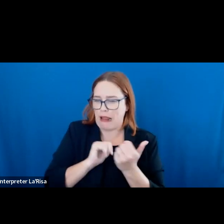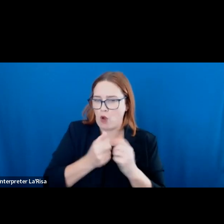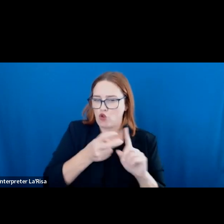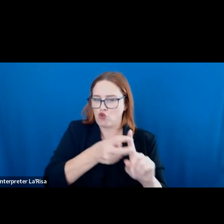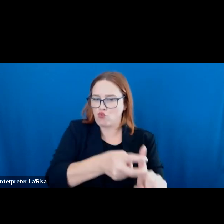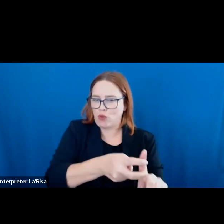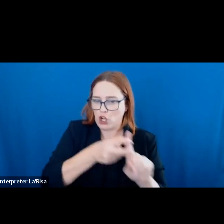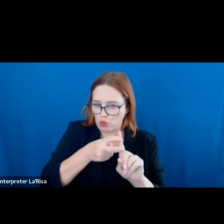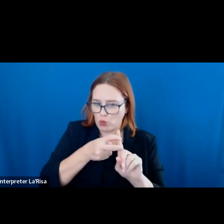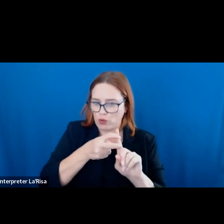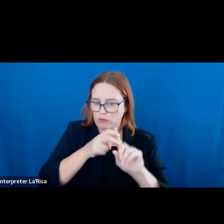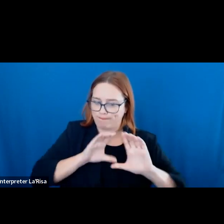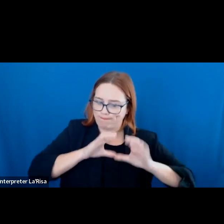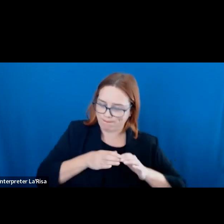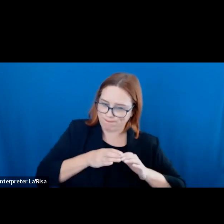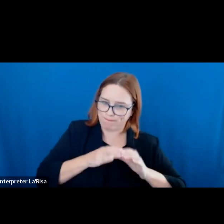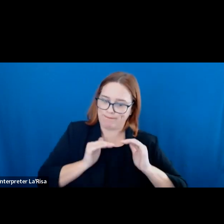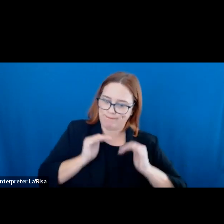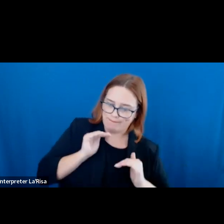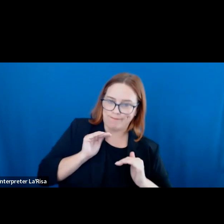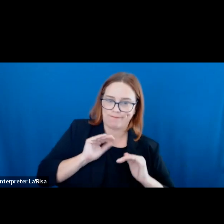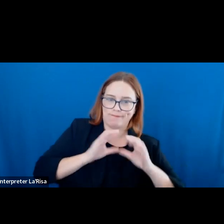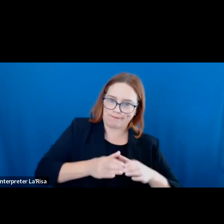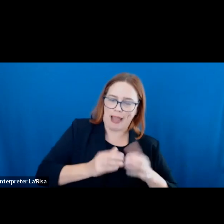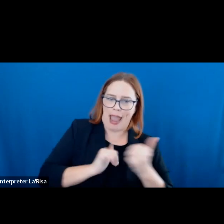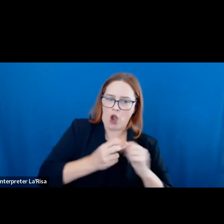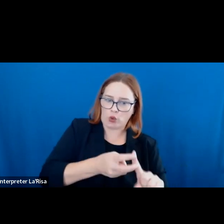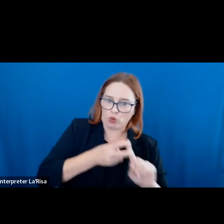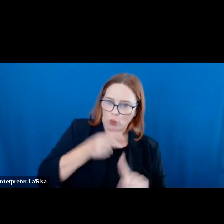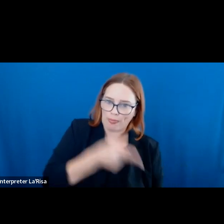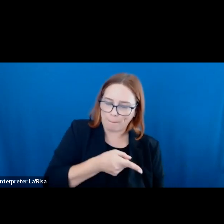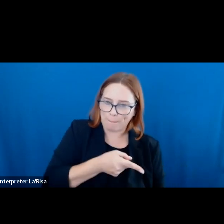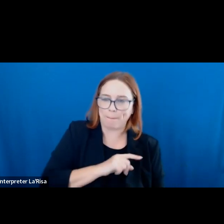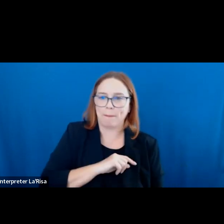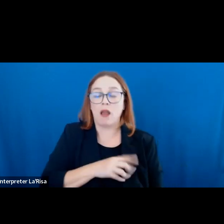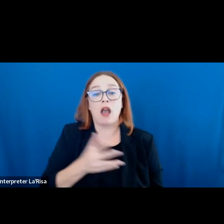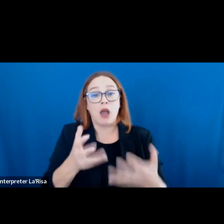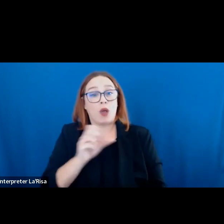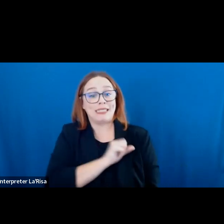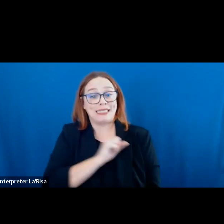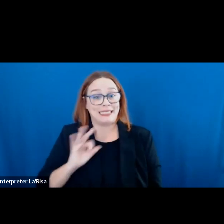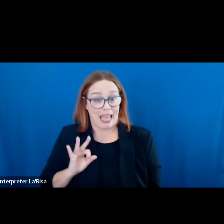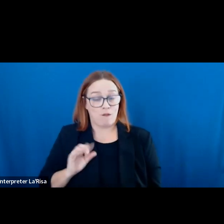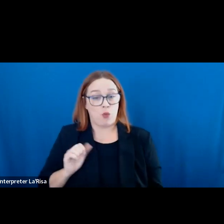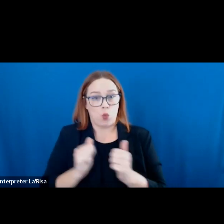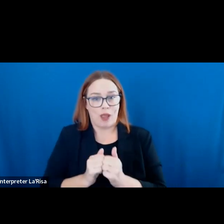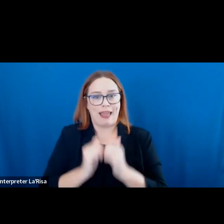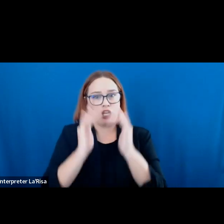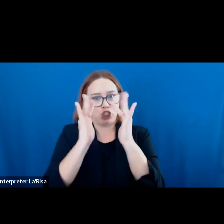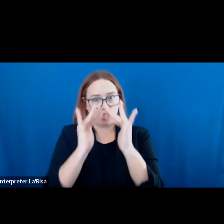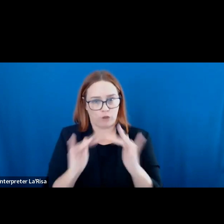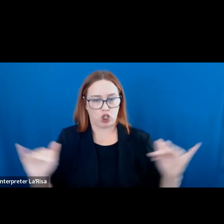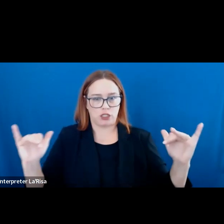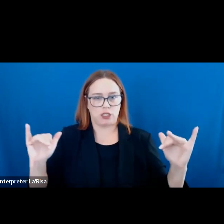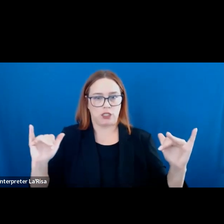I wanted the staff to have a diverse background. And I think that that